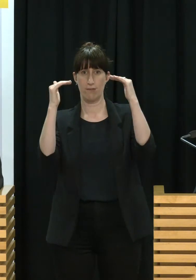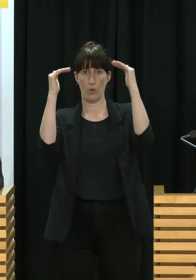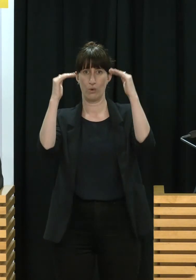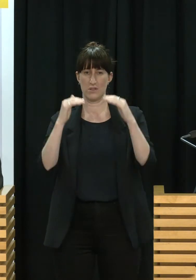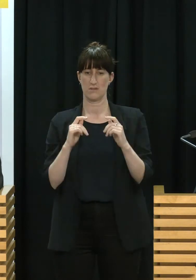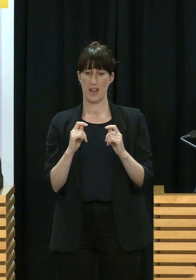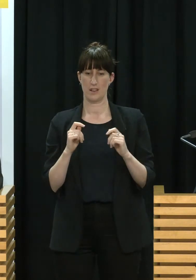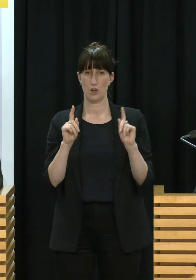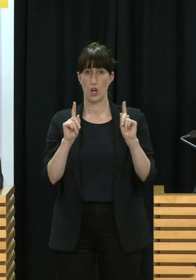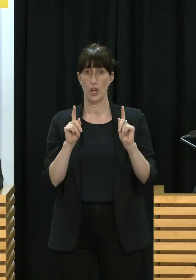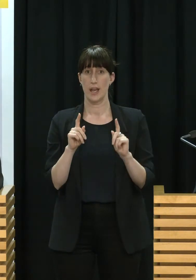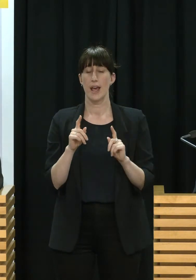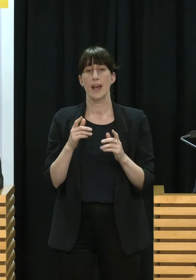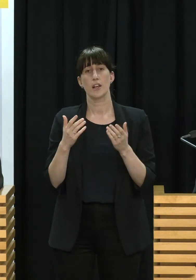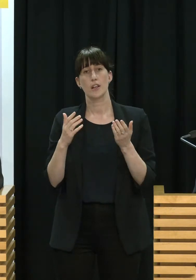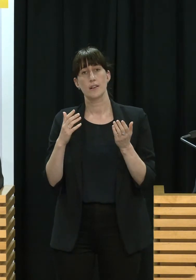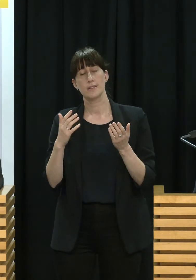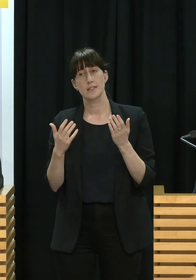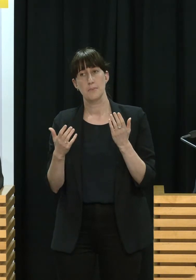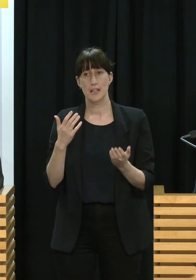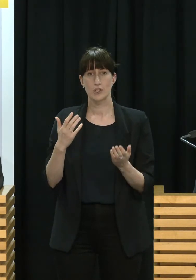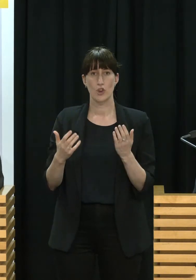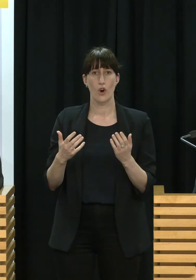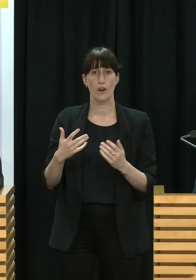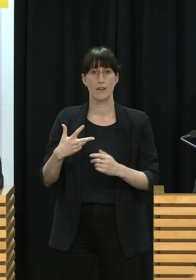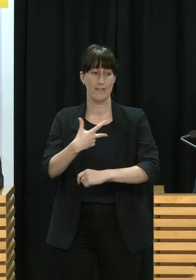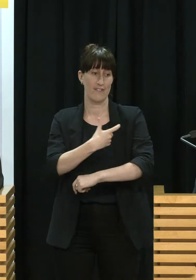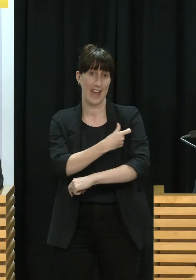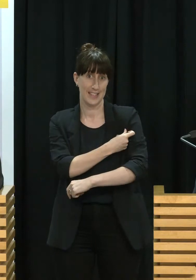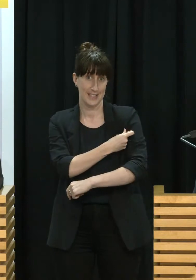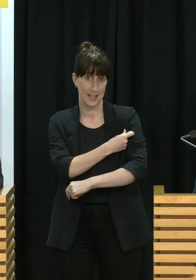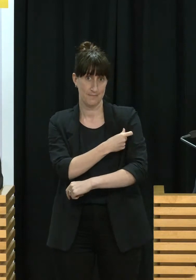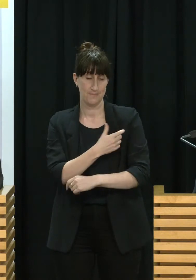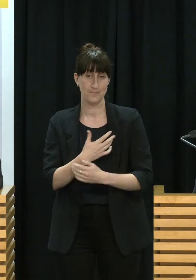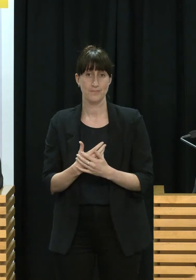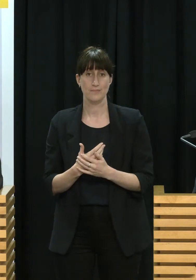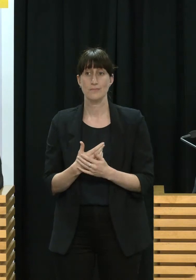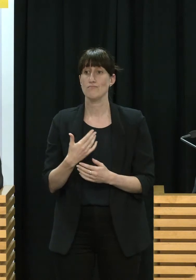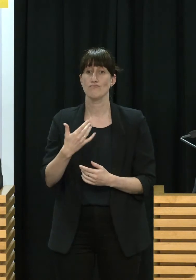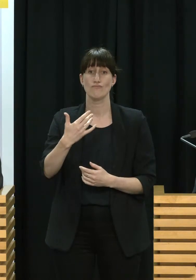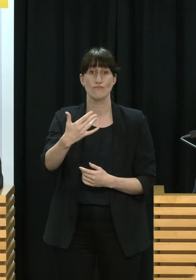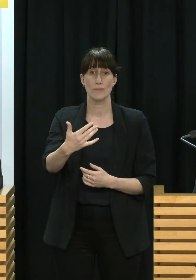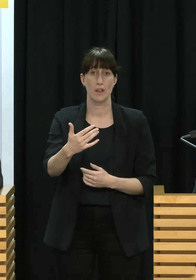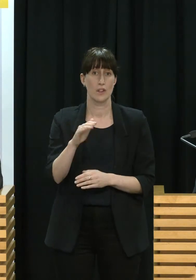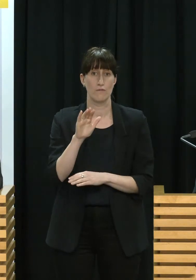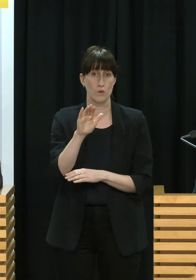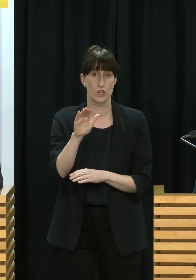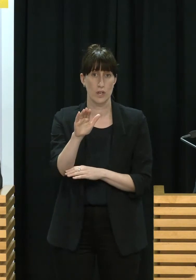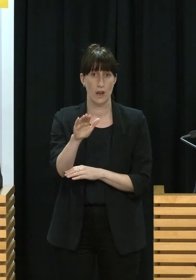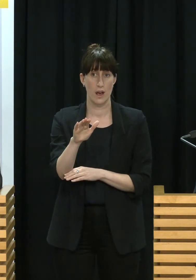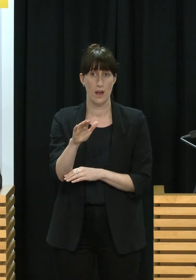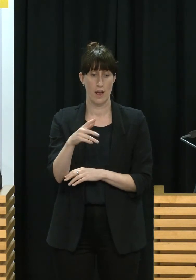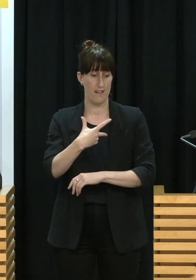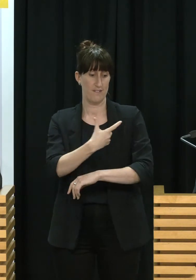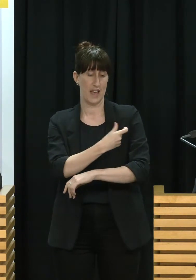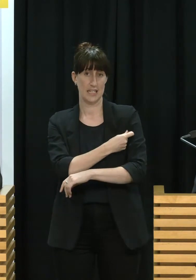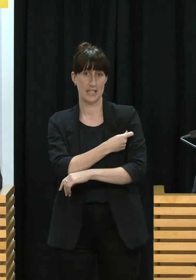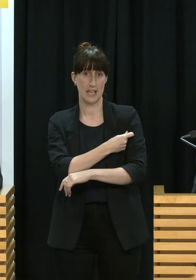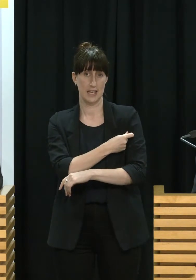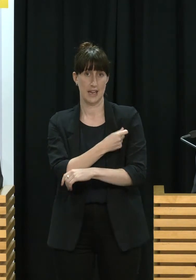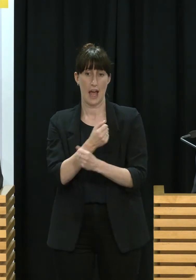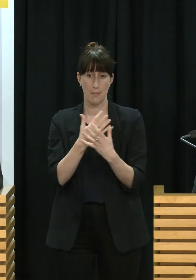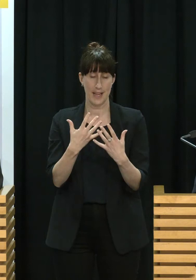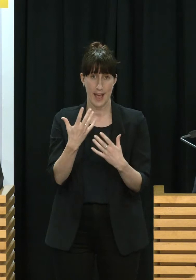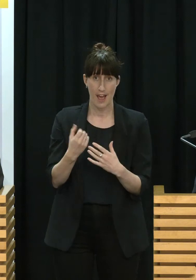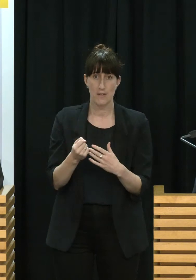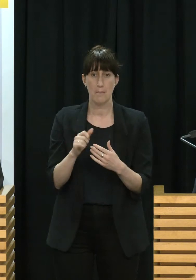received the vaccine, because our response may be influenced in the future by vaccination rates. Will